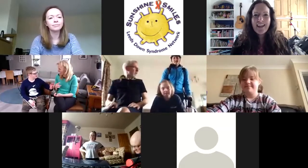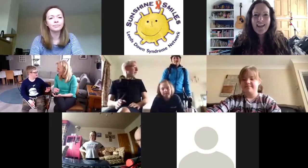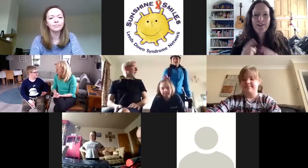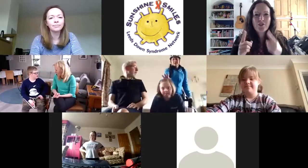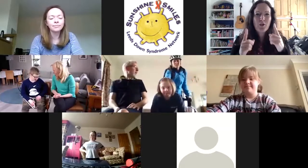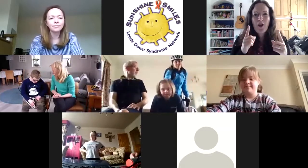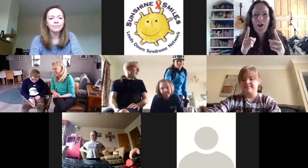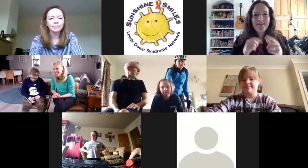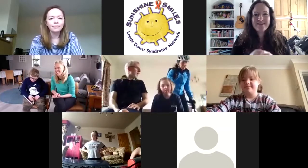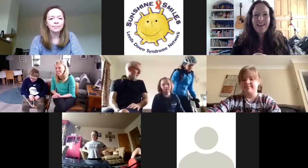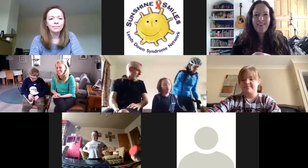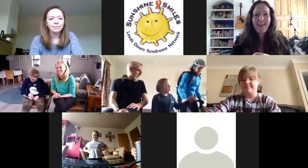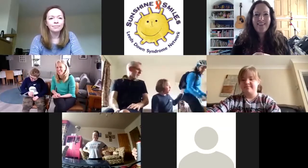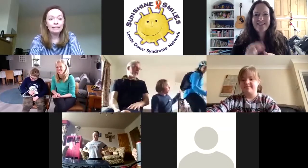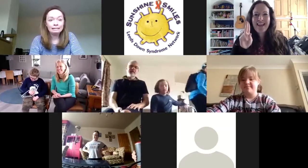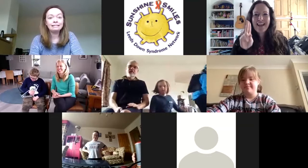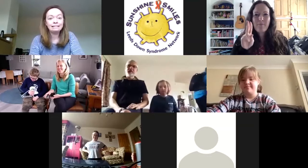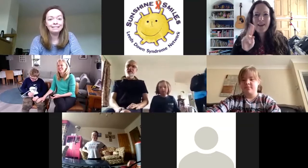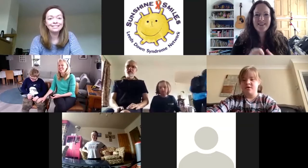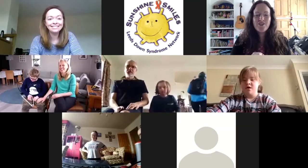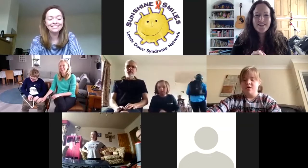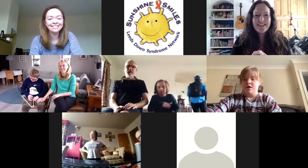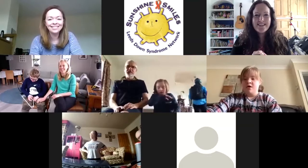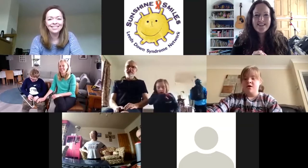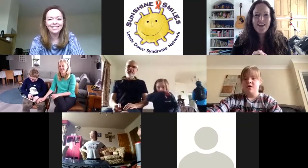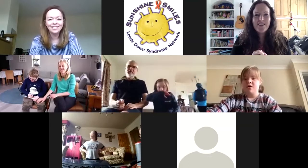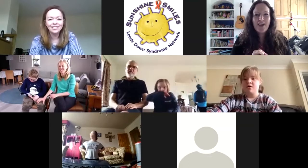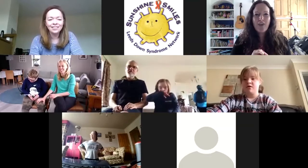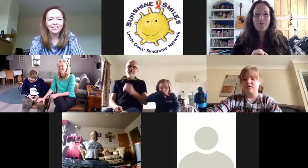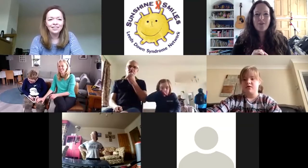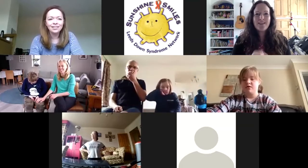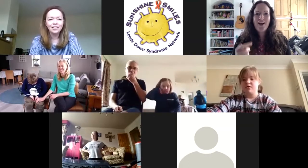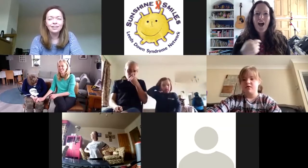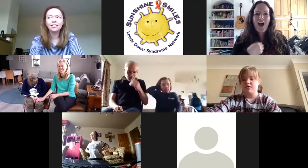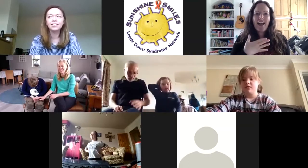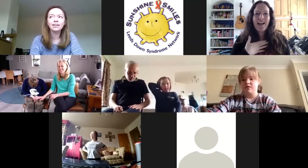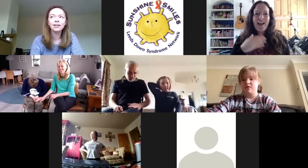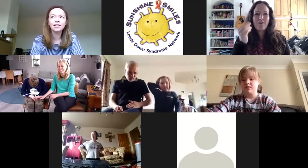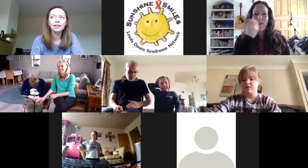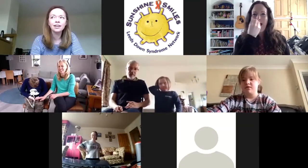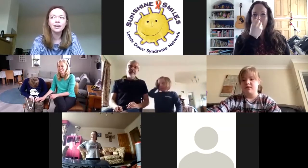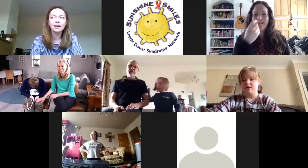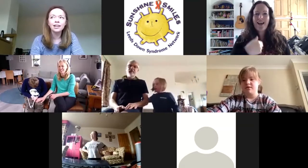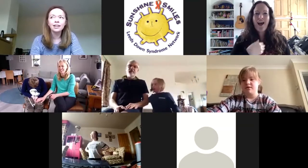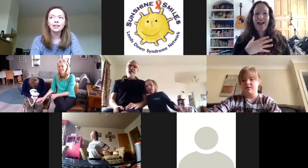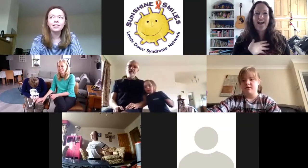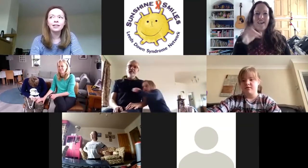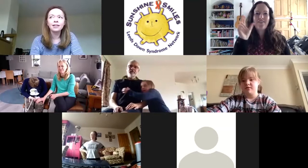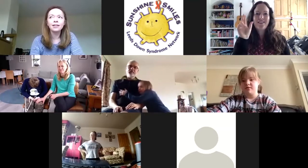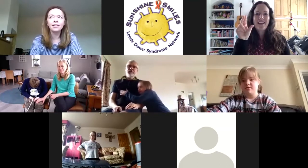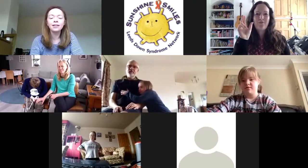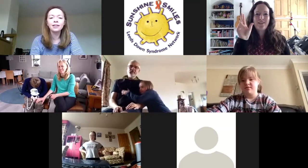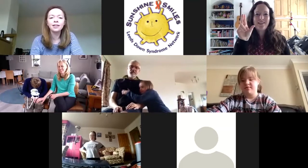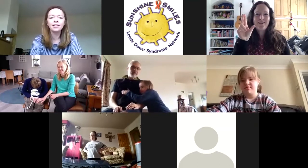it in two parts, then the second person just needs to start after we've sung, I like the flowers, I like